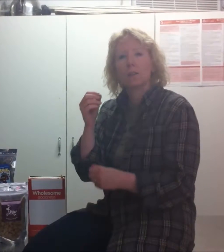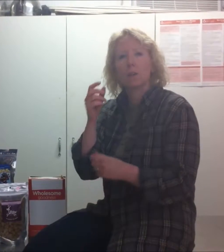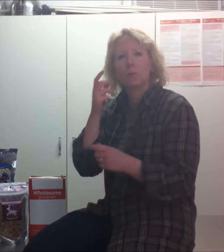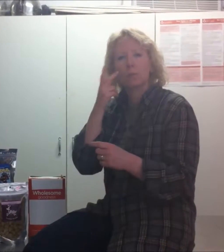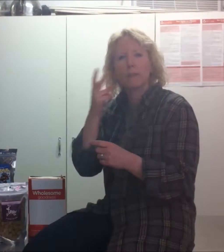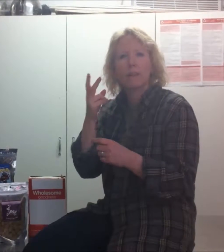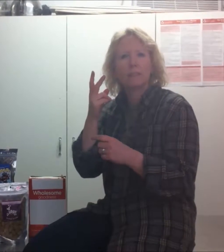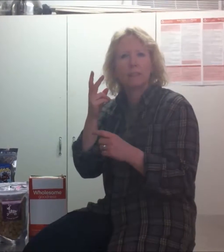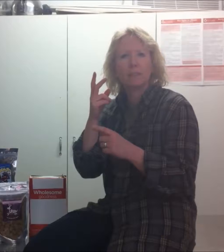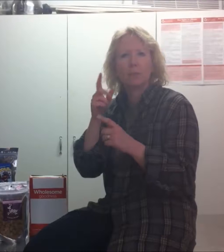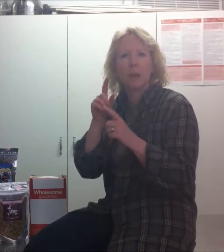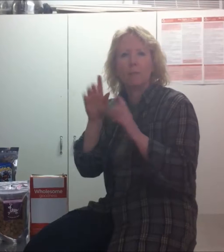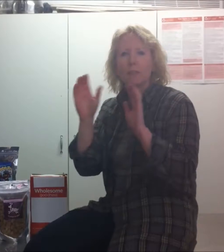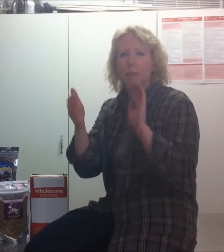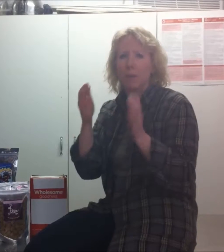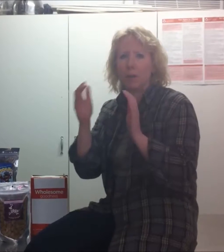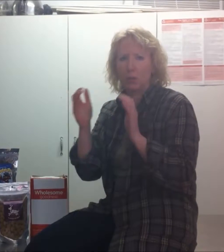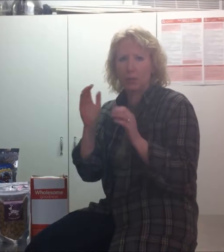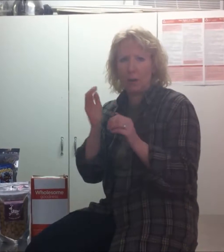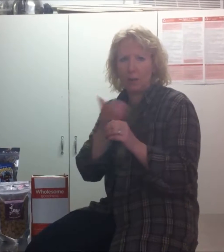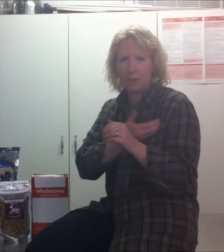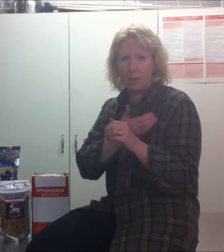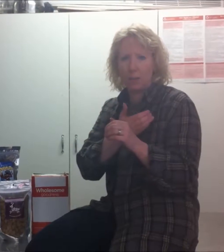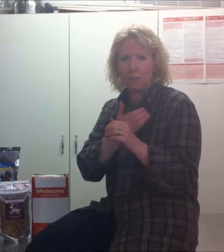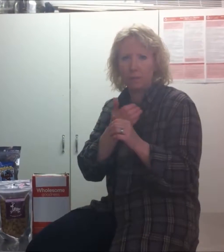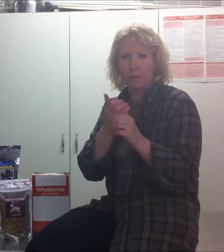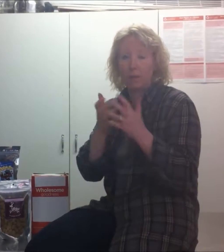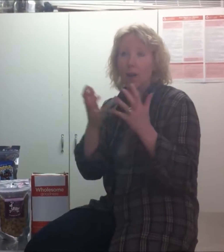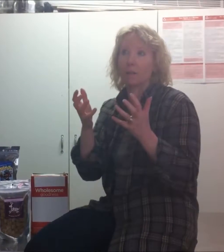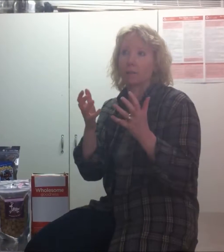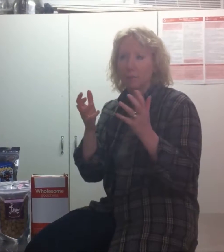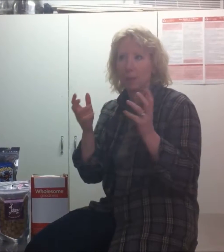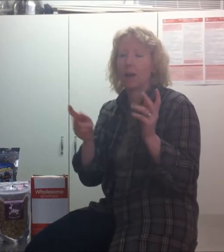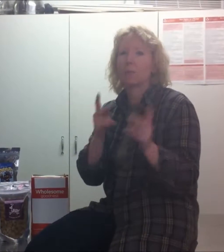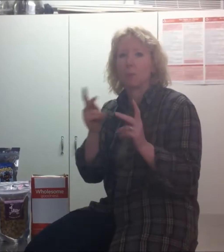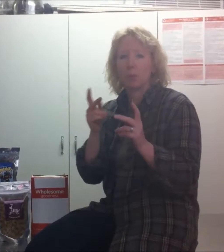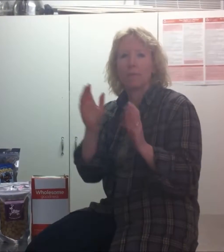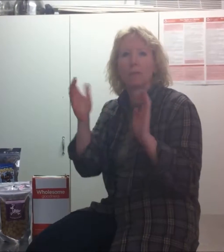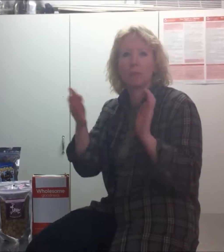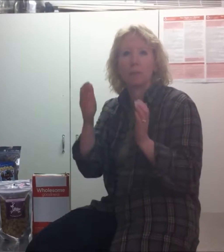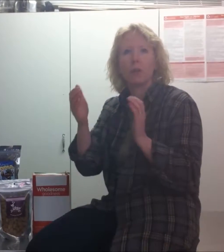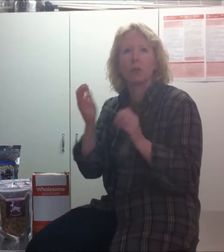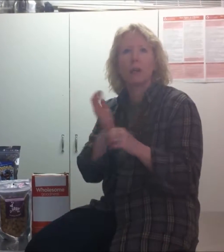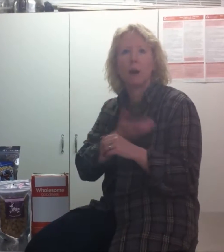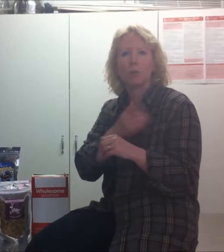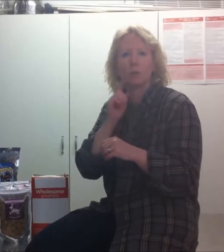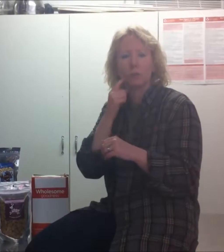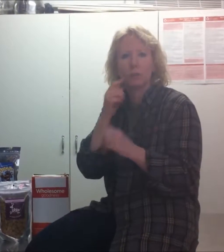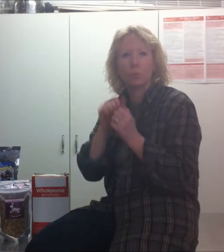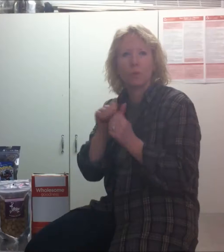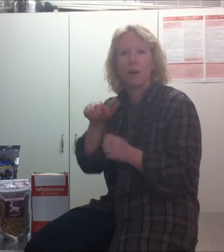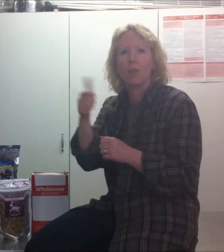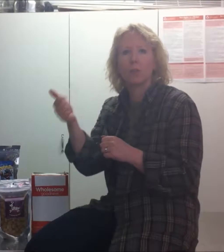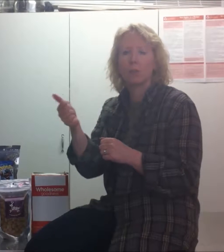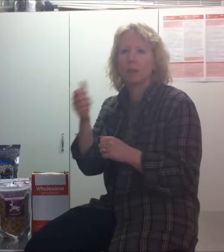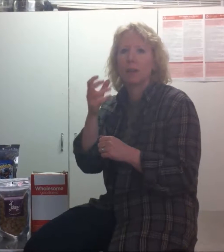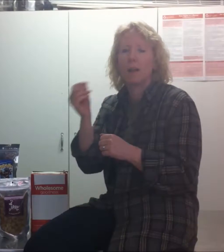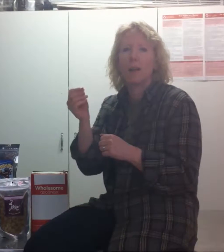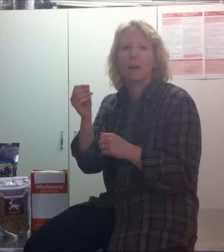We have seen, we have been comparing ourselves, a lot of people have been comparing our treat with others. And